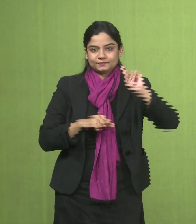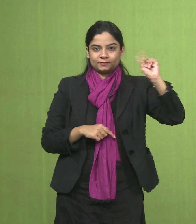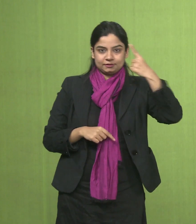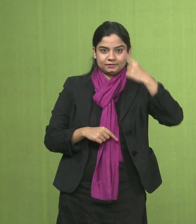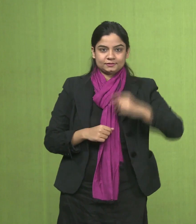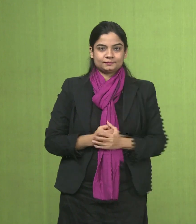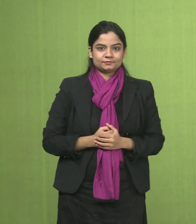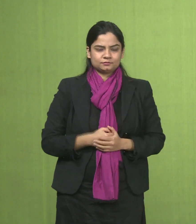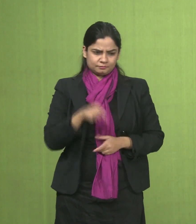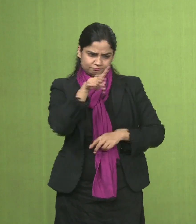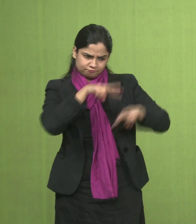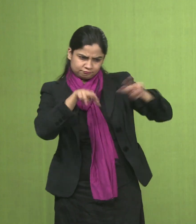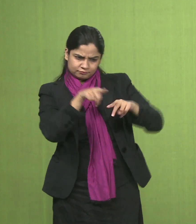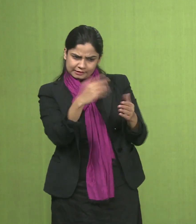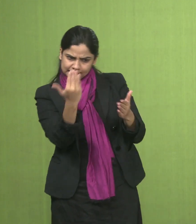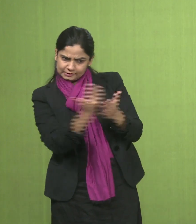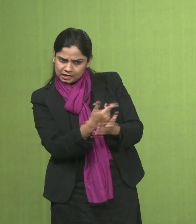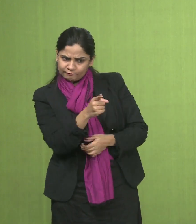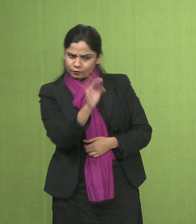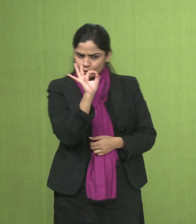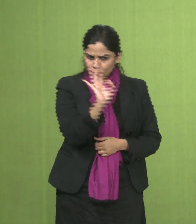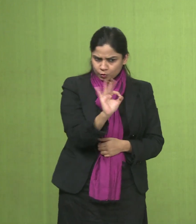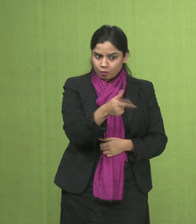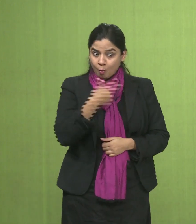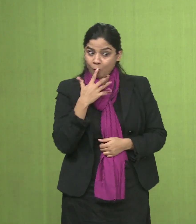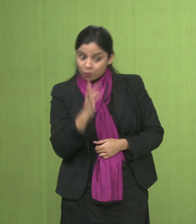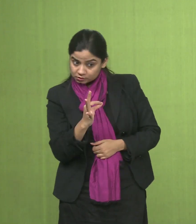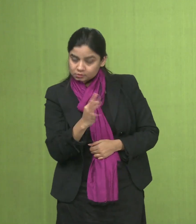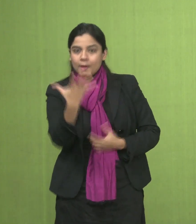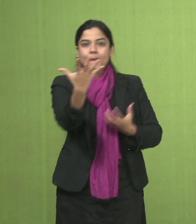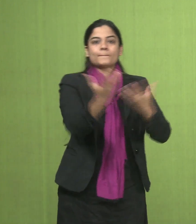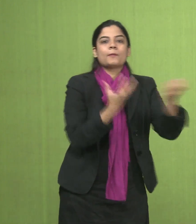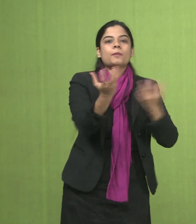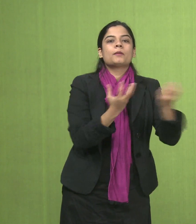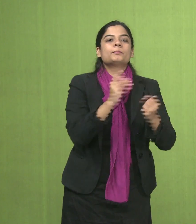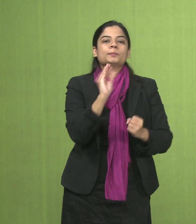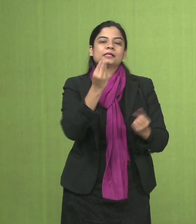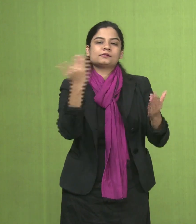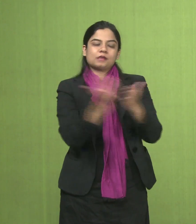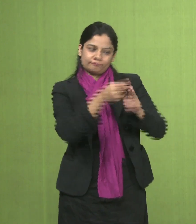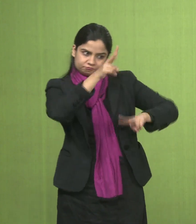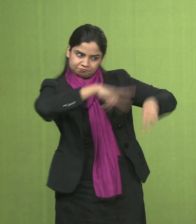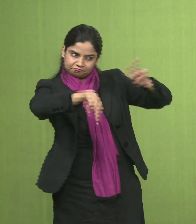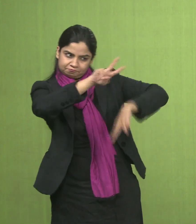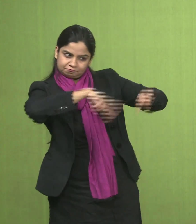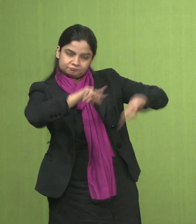What? First is right to safety. That protects us against the products and services that can be